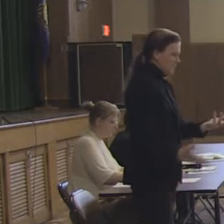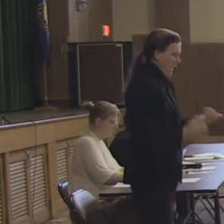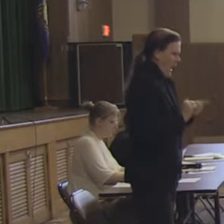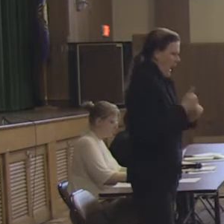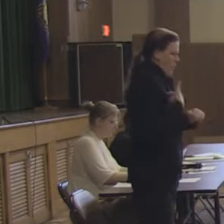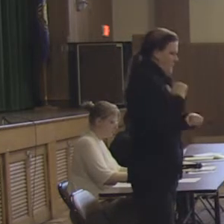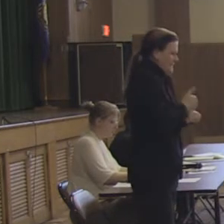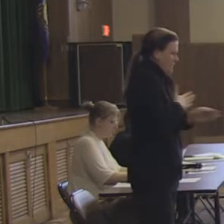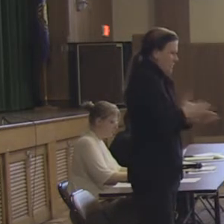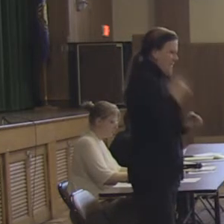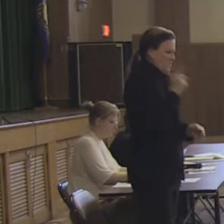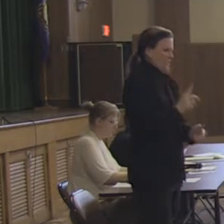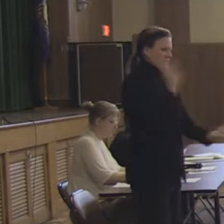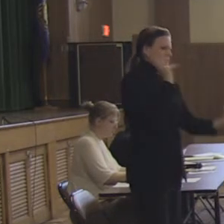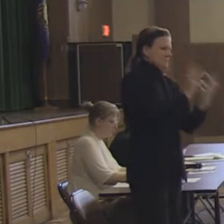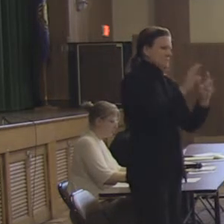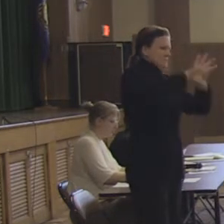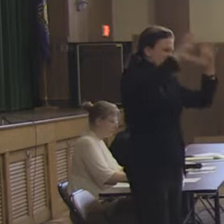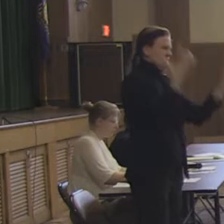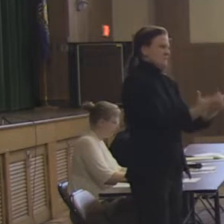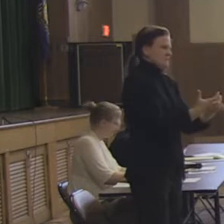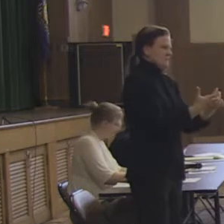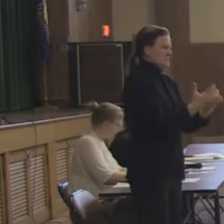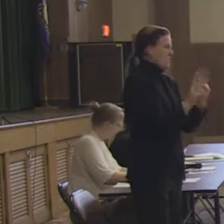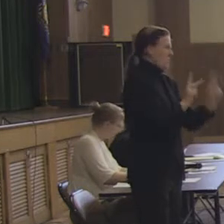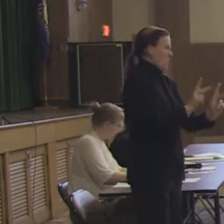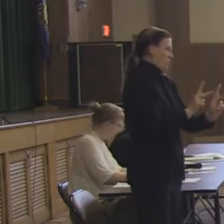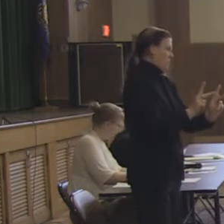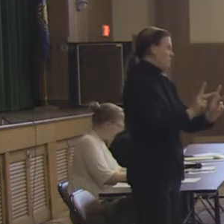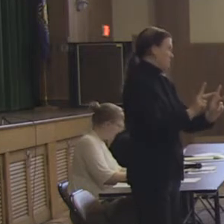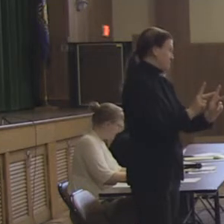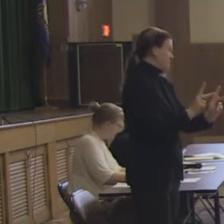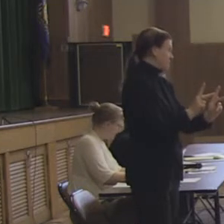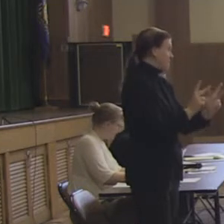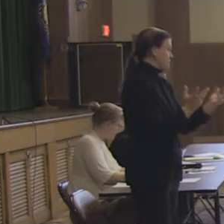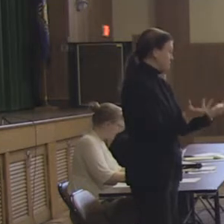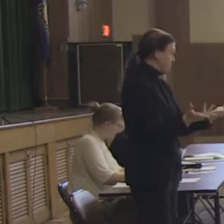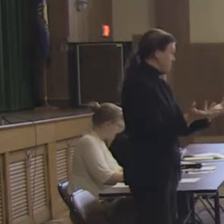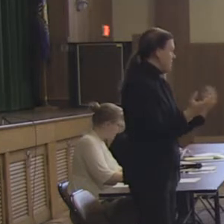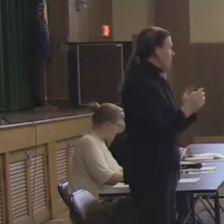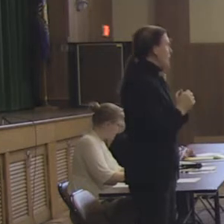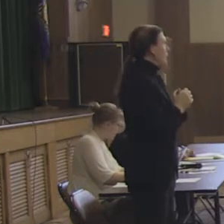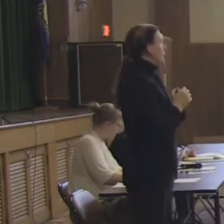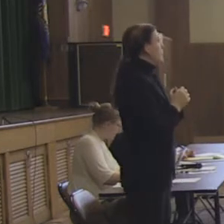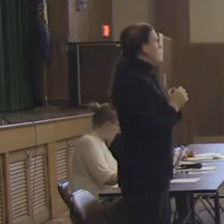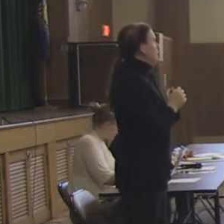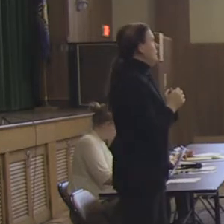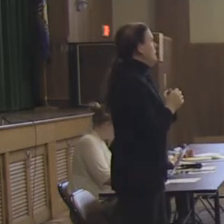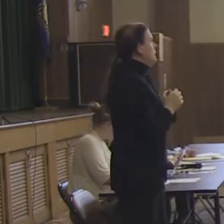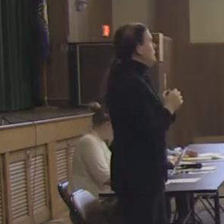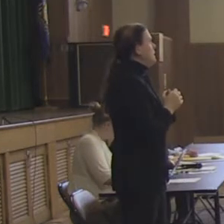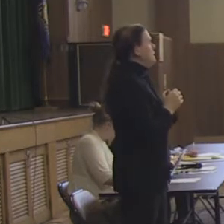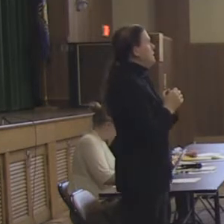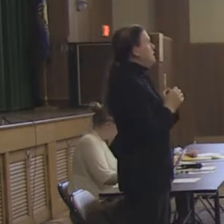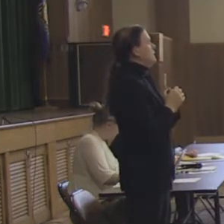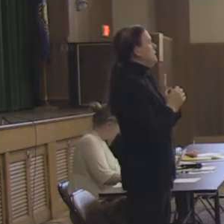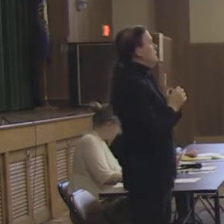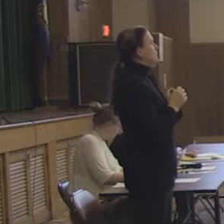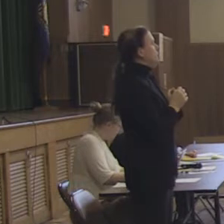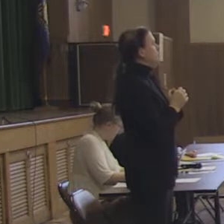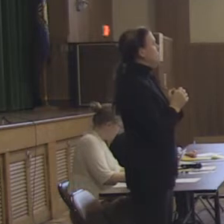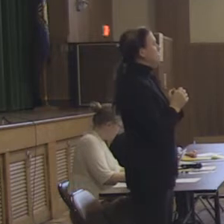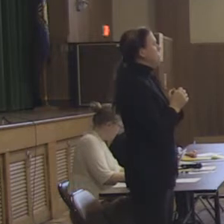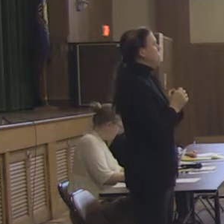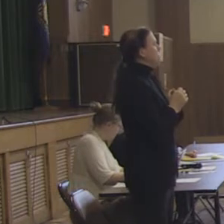of what services are needed to help those utilization systems. Mm-hmm. I will also want to kind